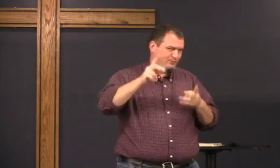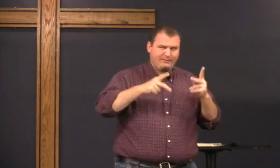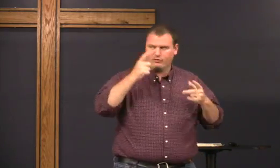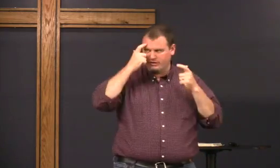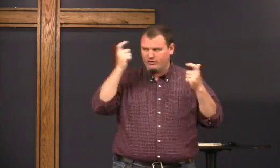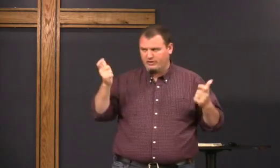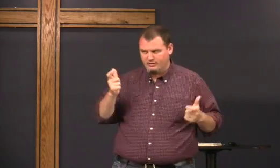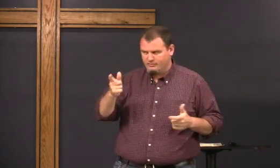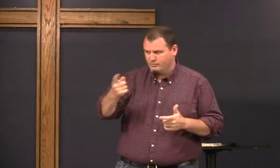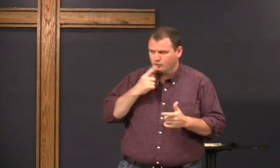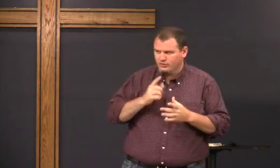people are arrogant.